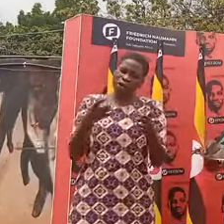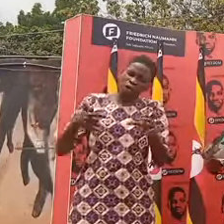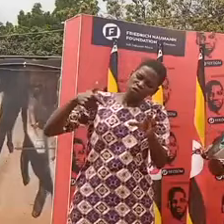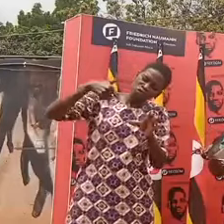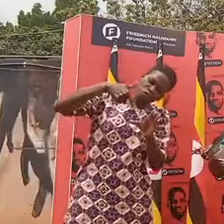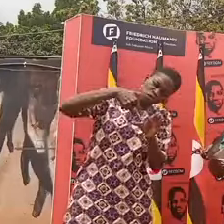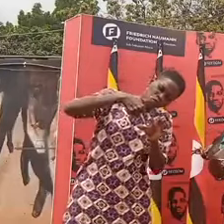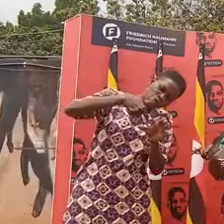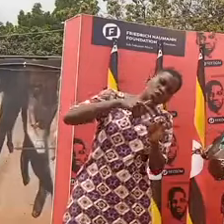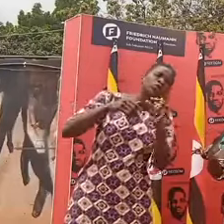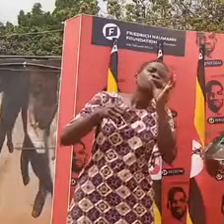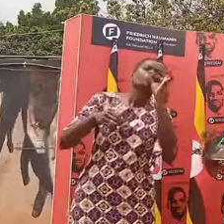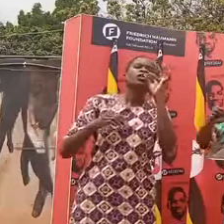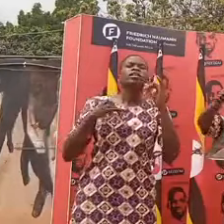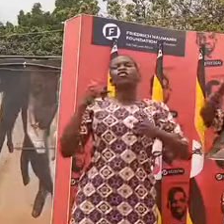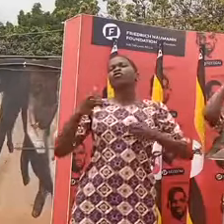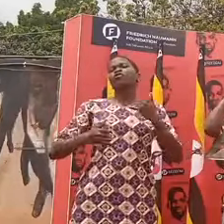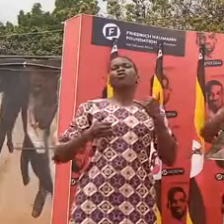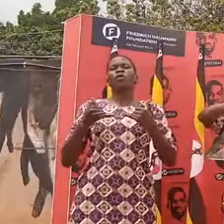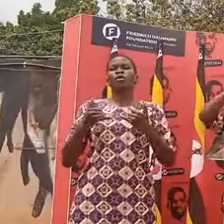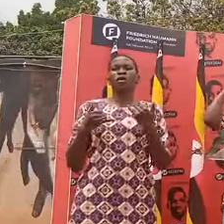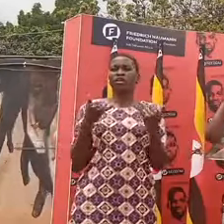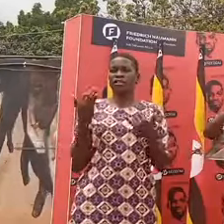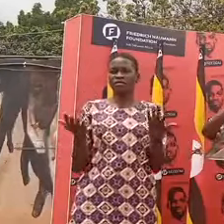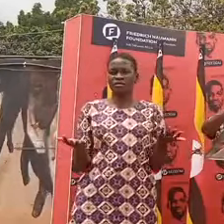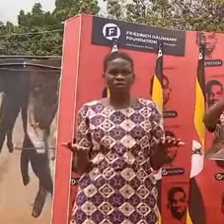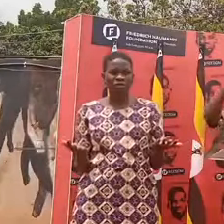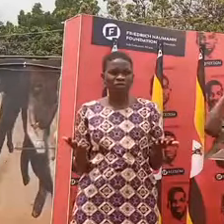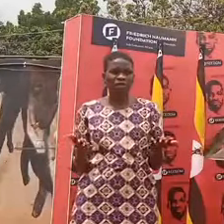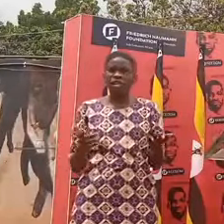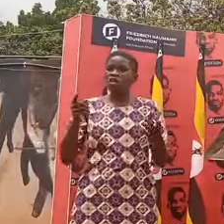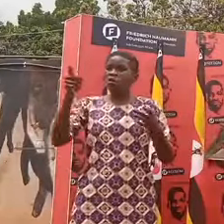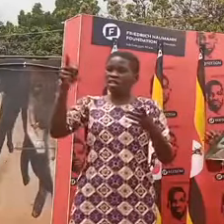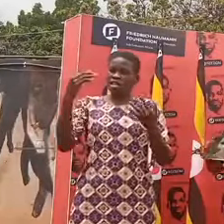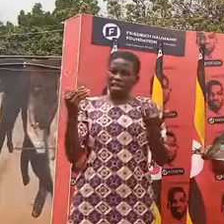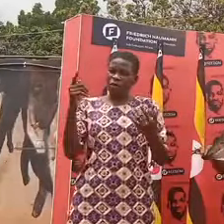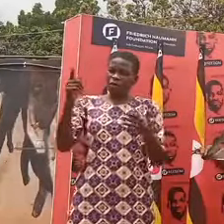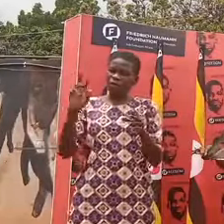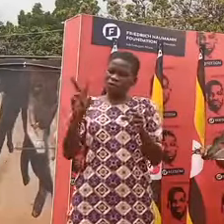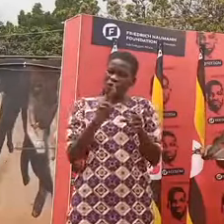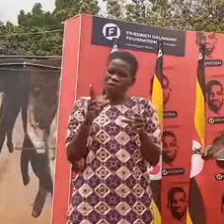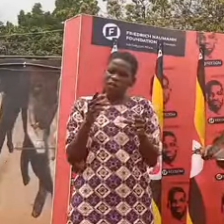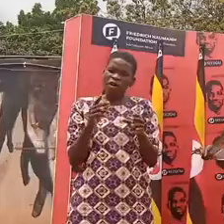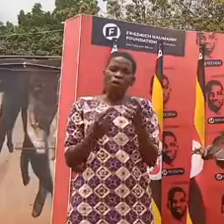water and we are coming out as the best tea in politics.